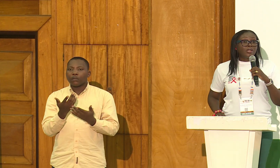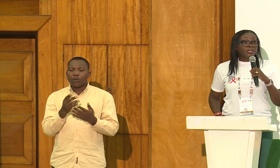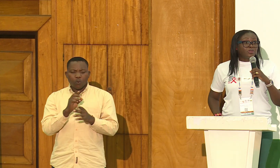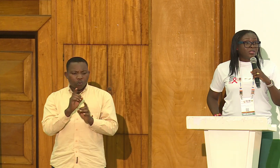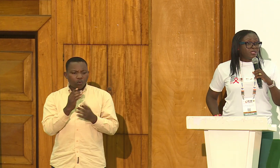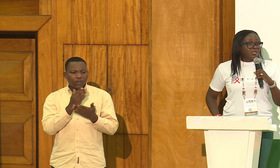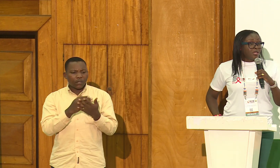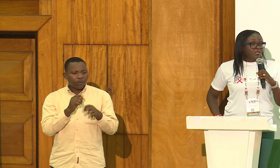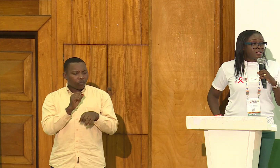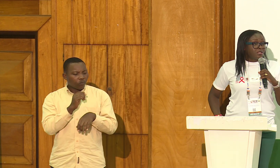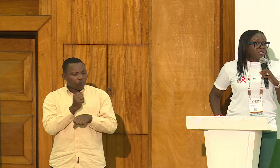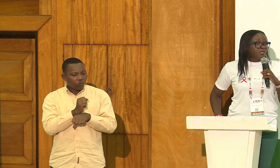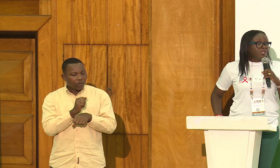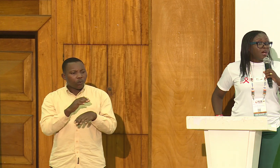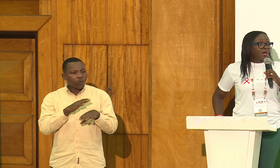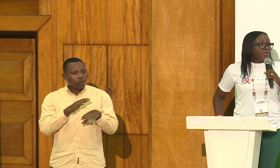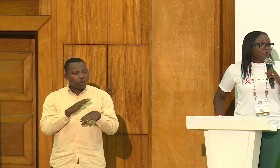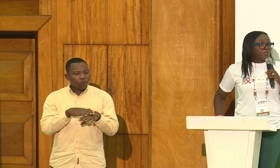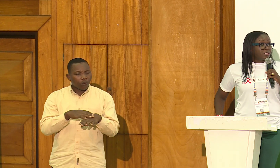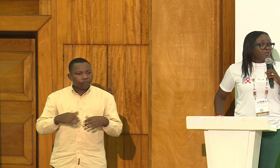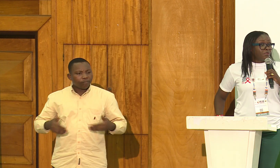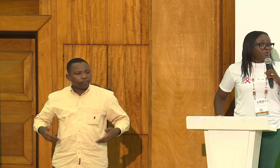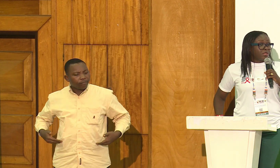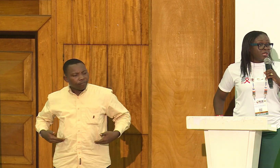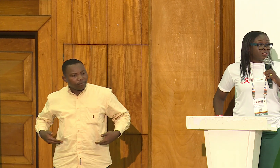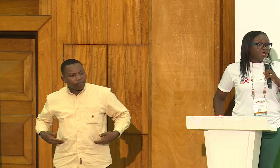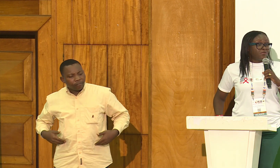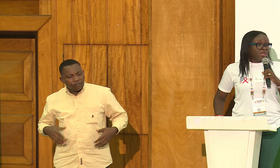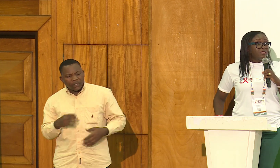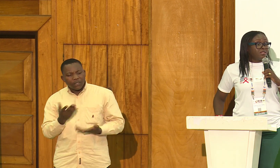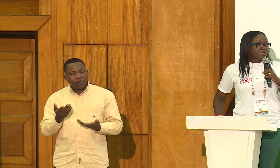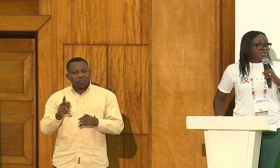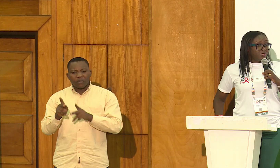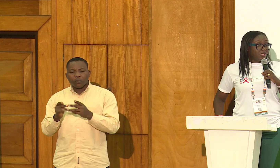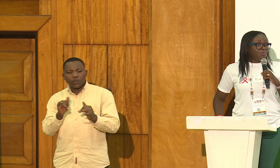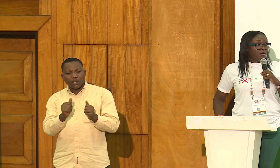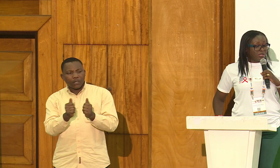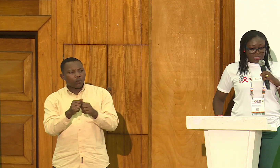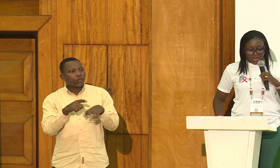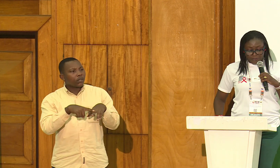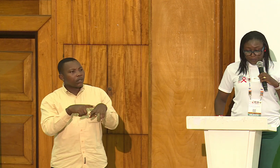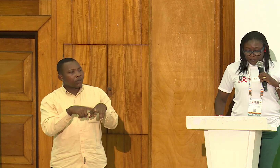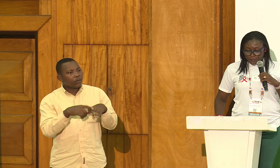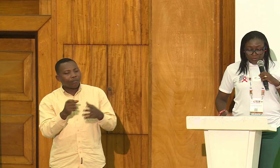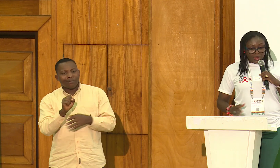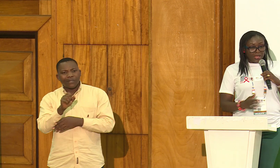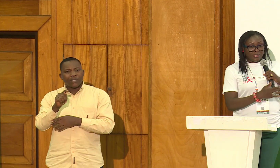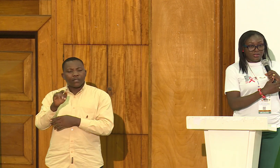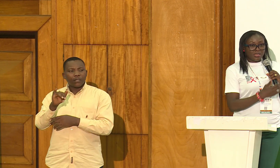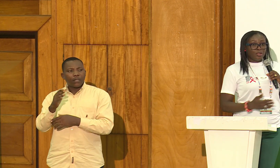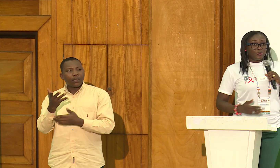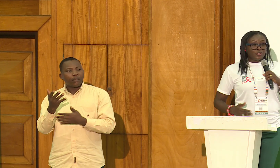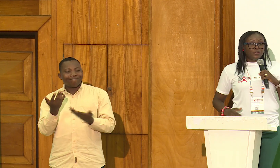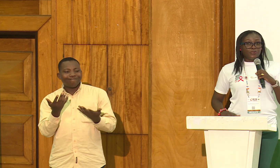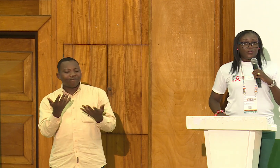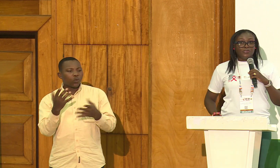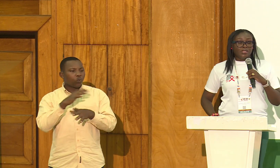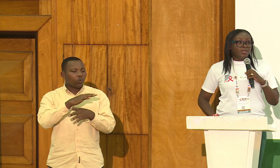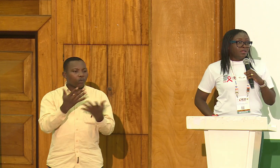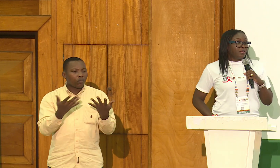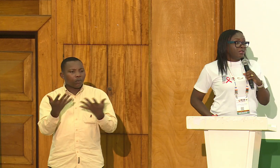work on adolescents and young adults living with HIV, NCDs amongst them. And a lot